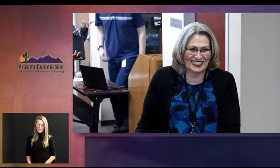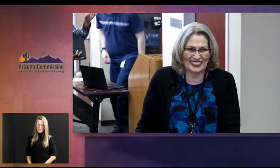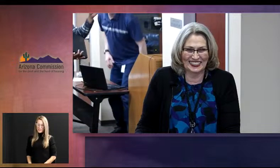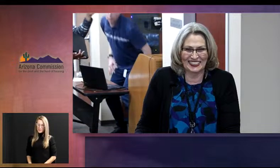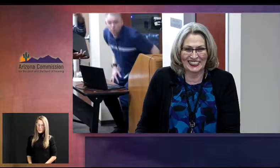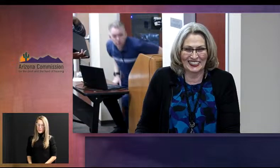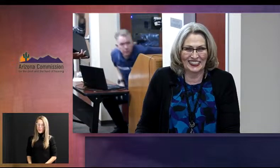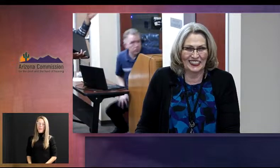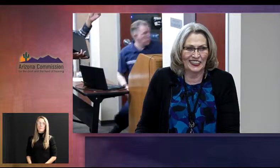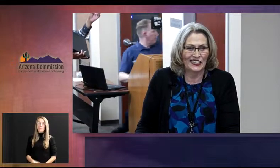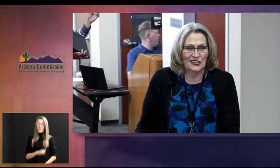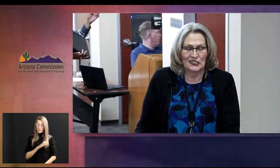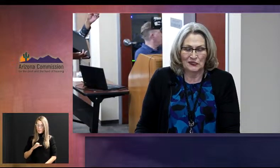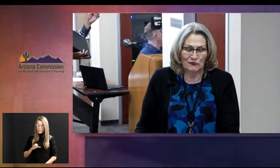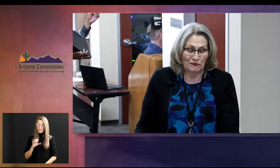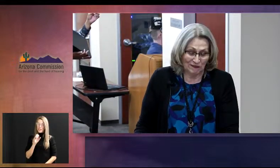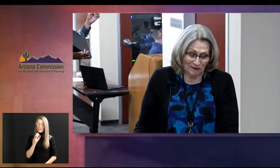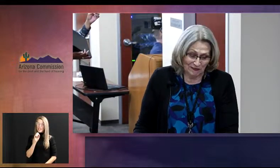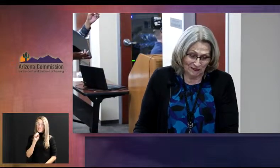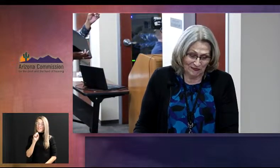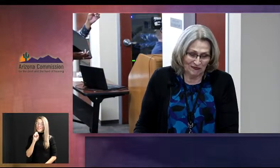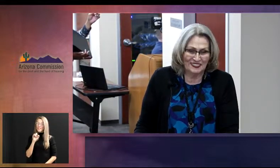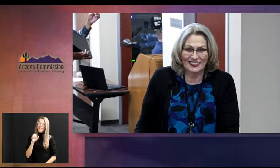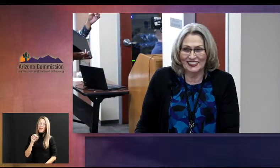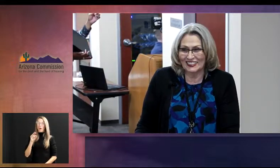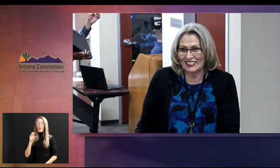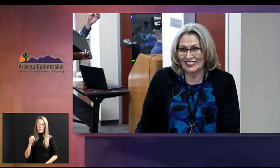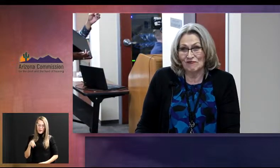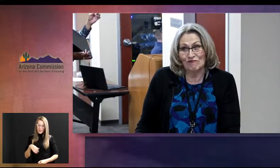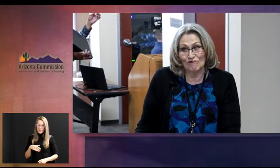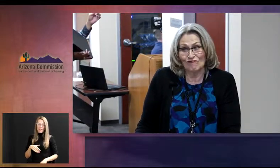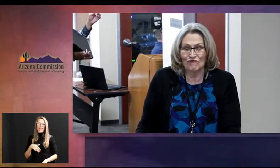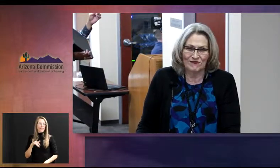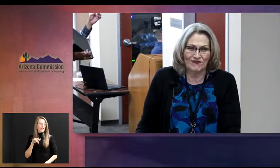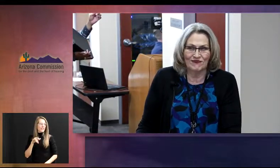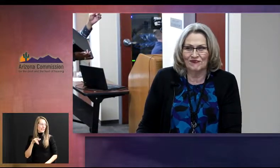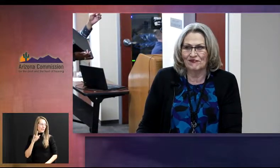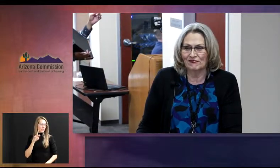This is Commissioner Cienko. Well, happy Tuesday, everyone.